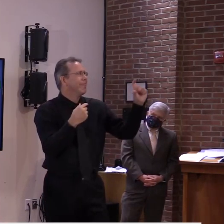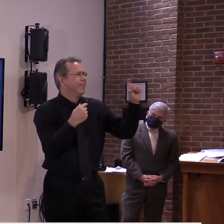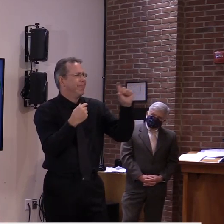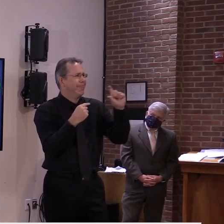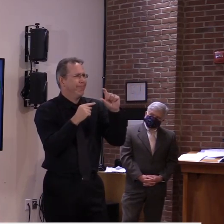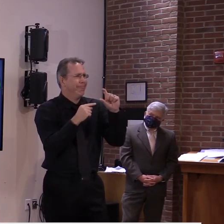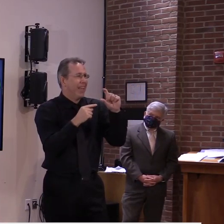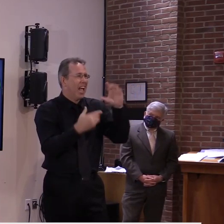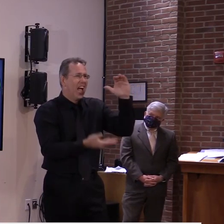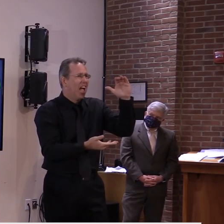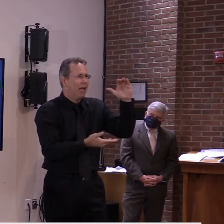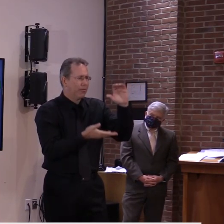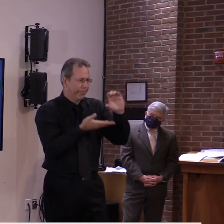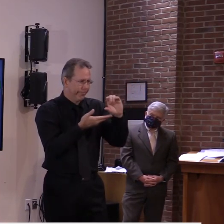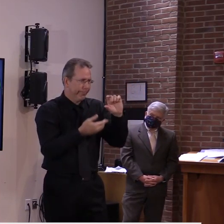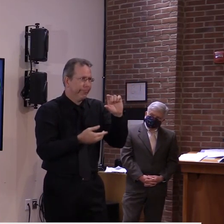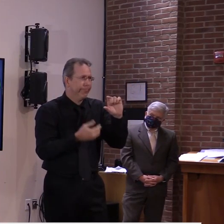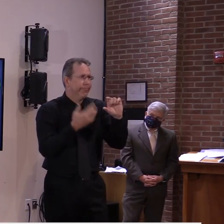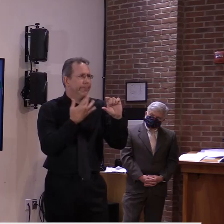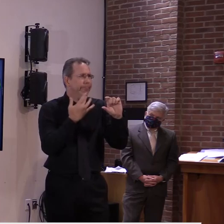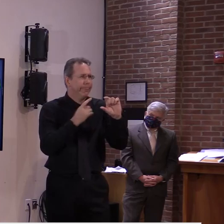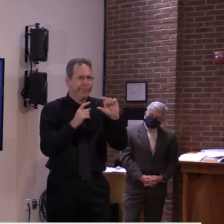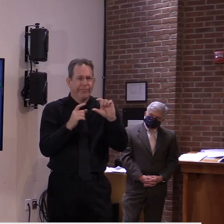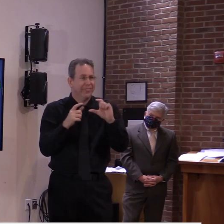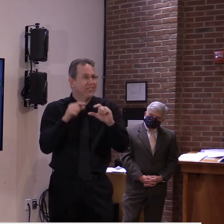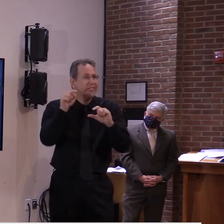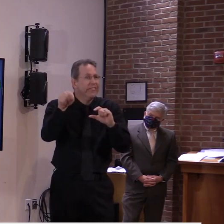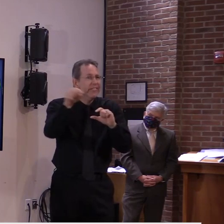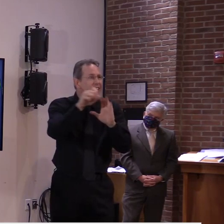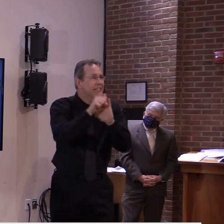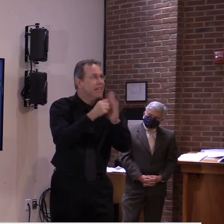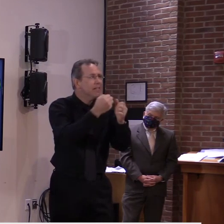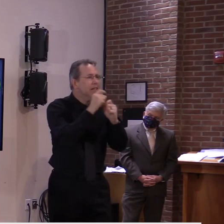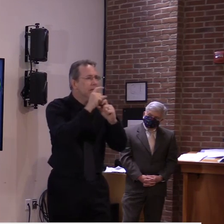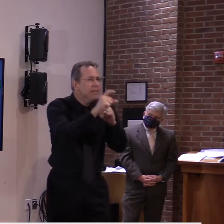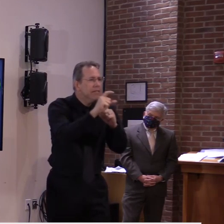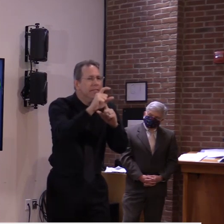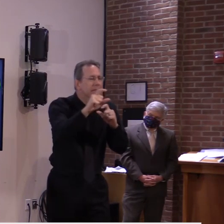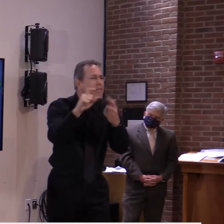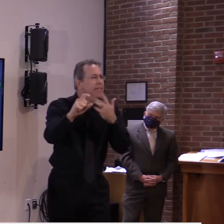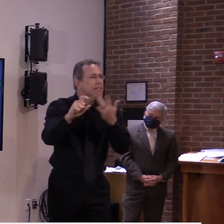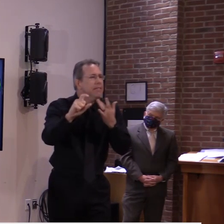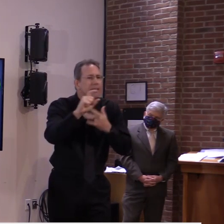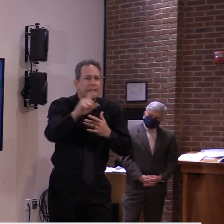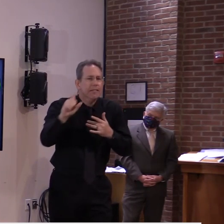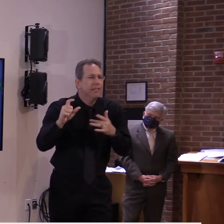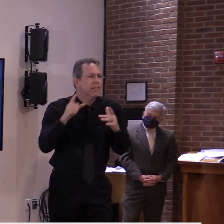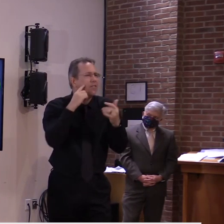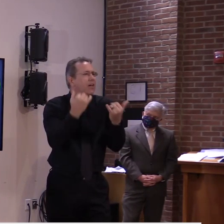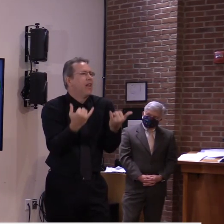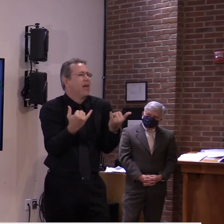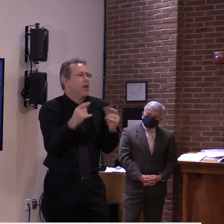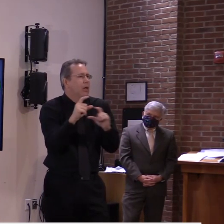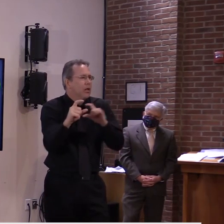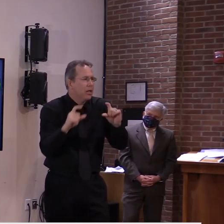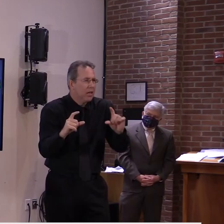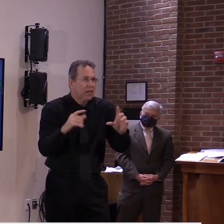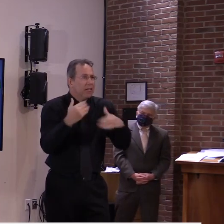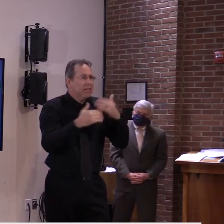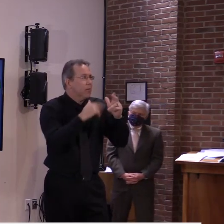But everybody's confident it will gear up and that there'll be enough vaccines, that there'll be enough of them being produced, that